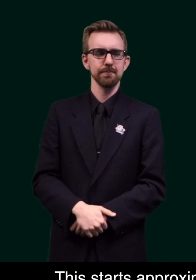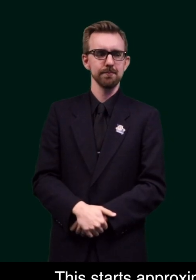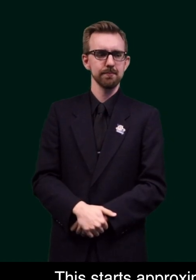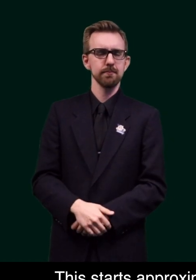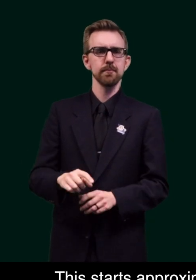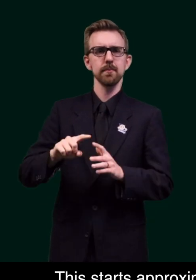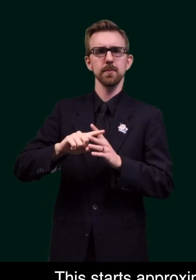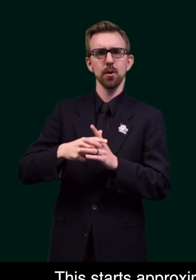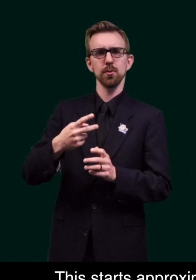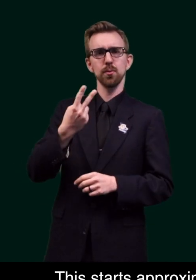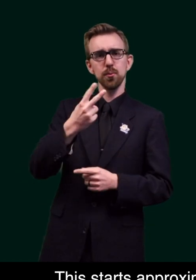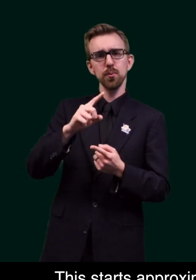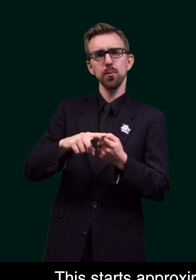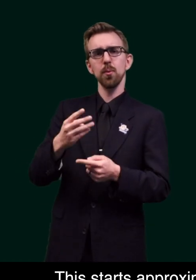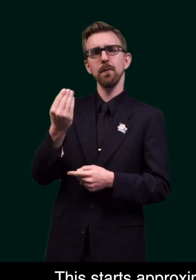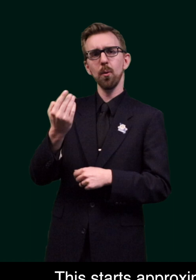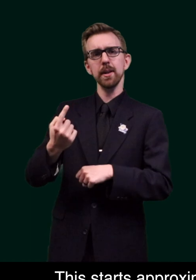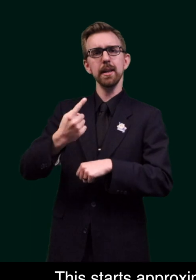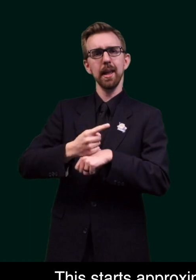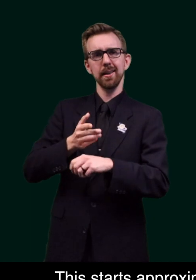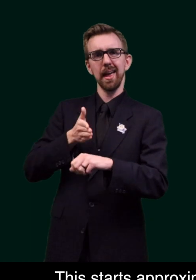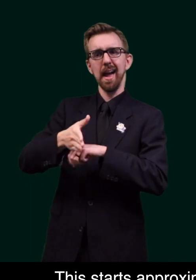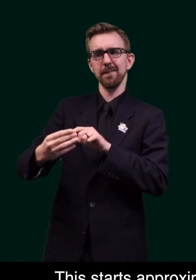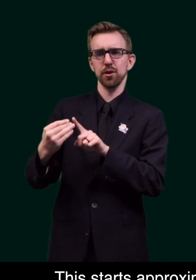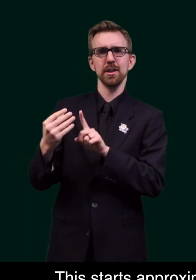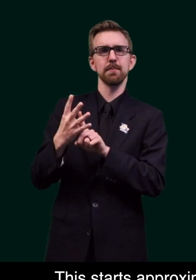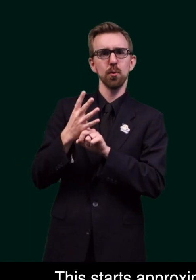to 14 days after exposure.